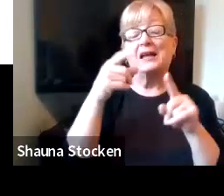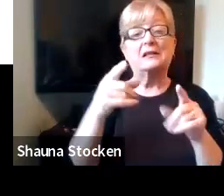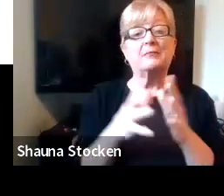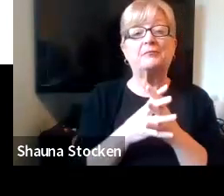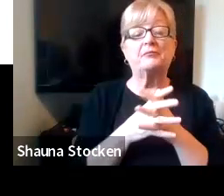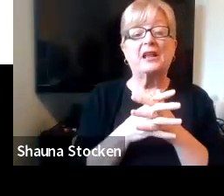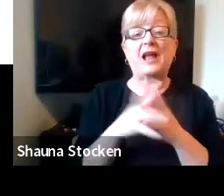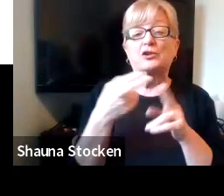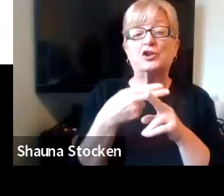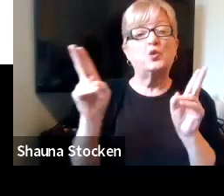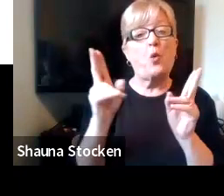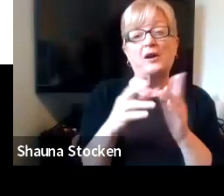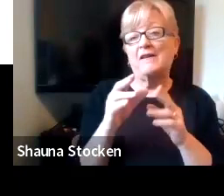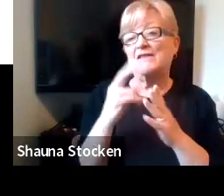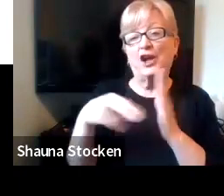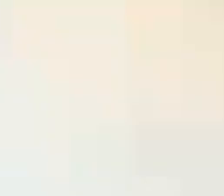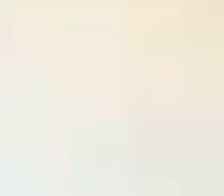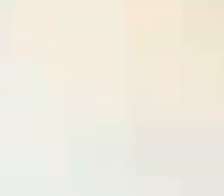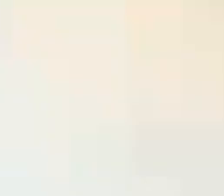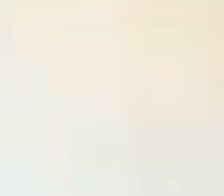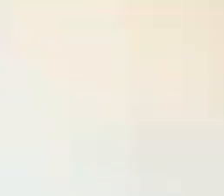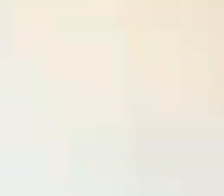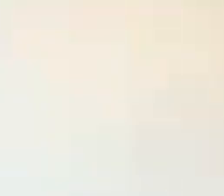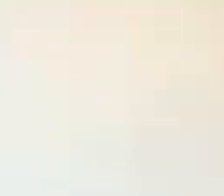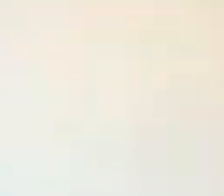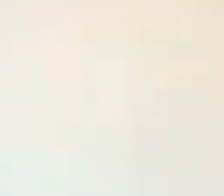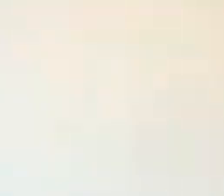super short To move the item, video. press the arrow keys. Screen share muted controls. To move the item, press the arrow. Alt